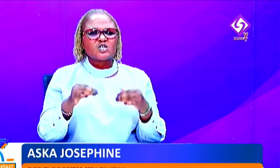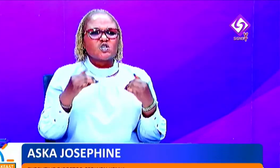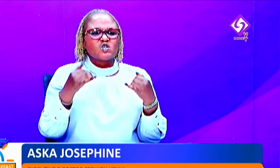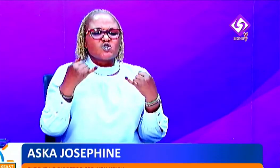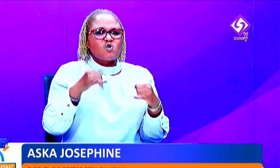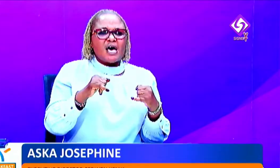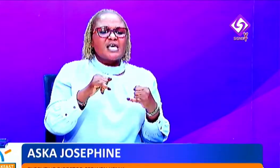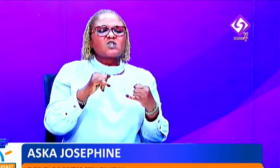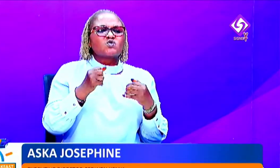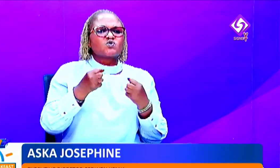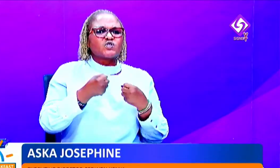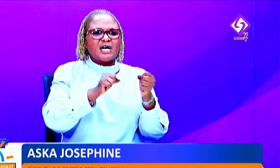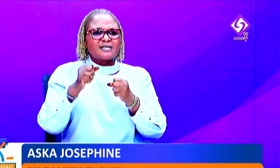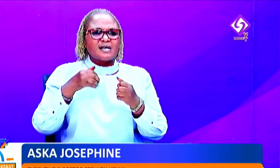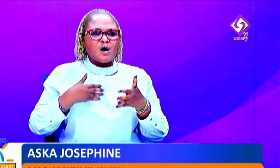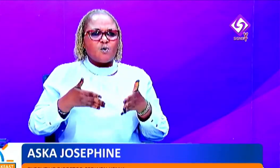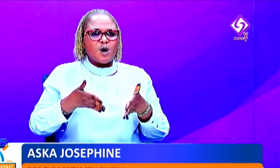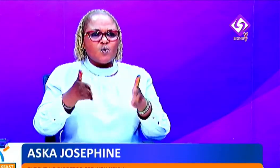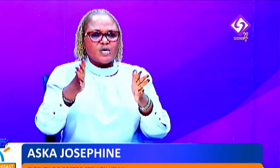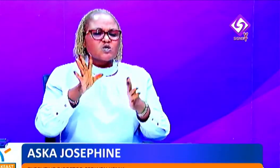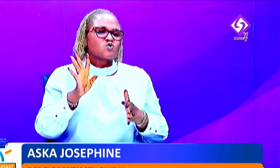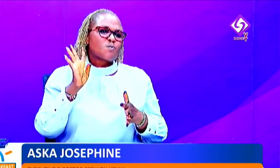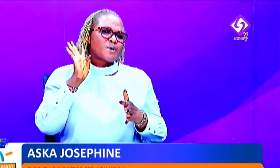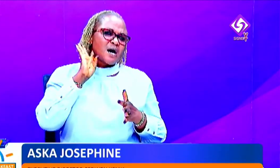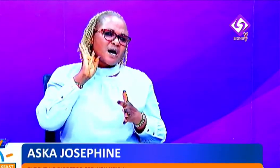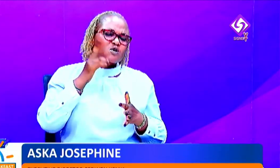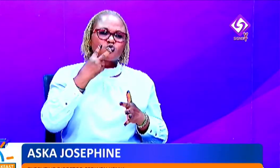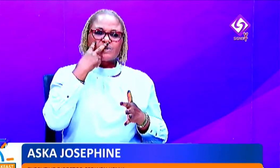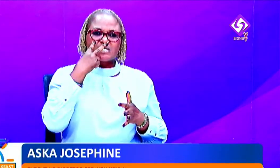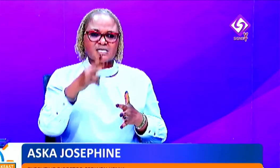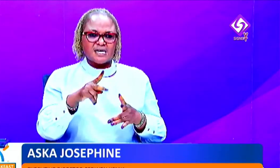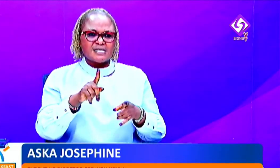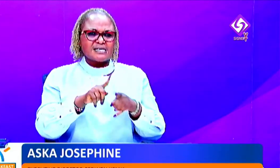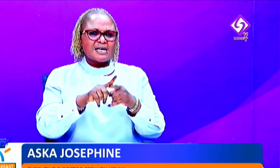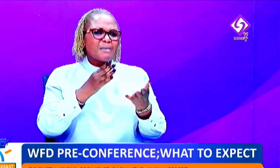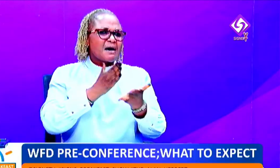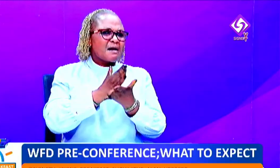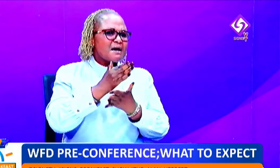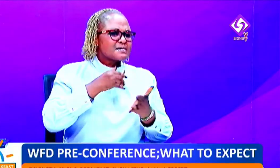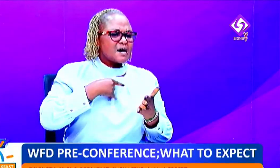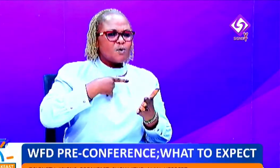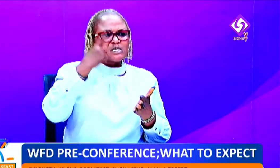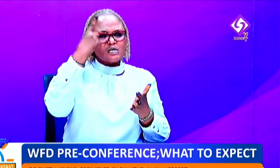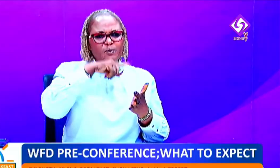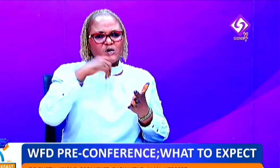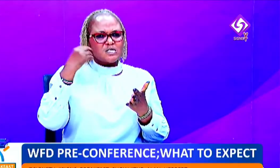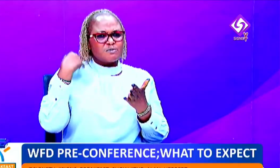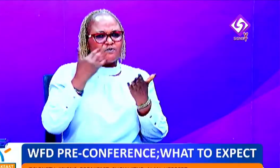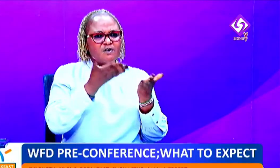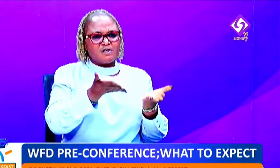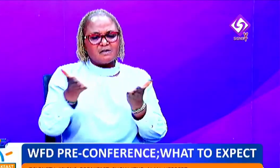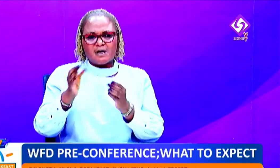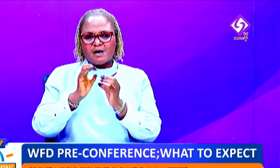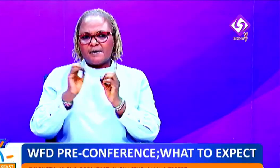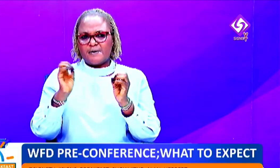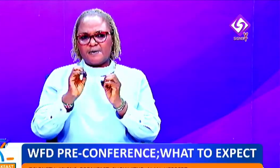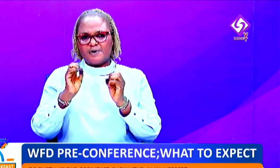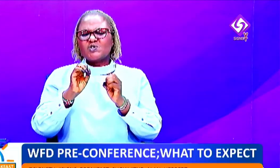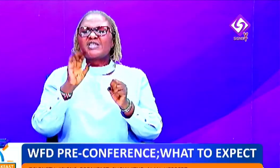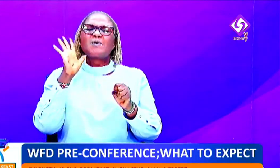just beginning the disability movement at that time. And we wanted to have a strategy where we would be seen, we would be heard, and we were not